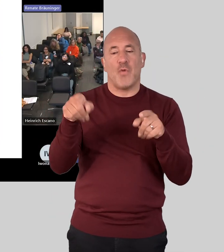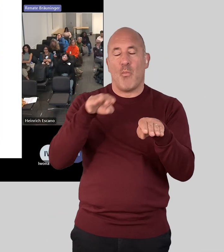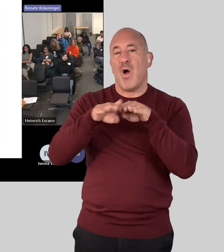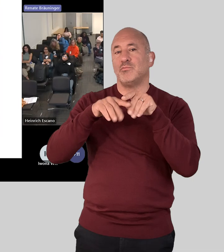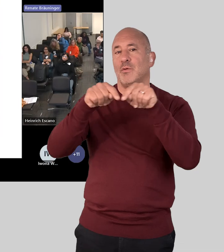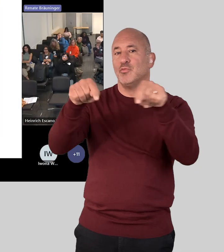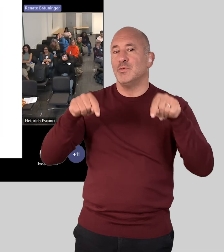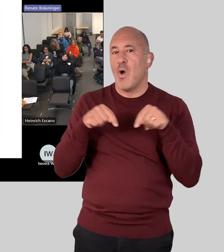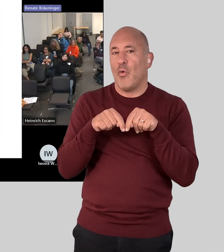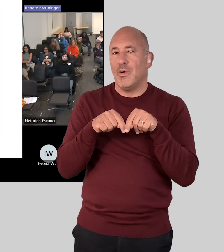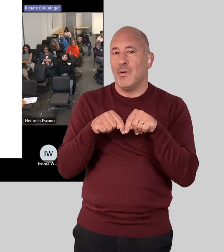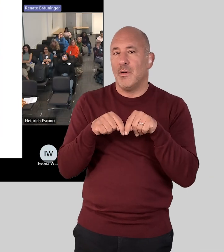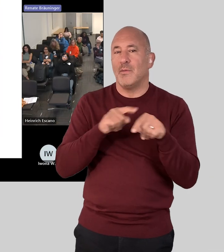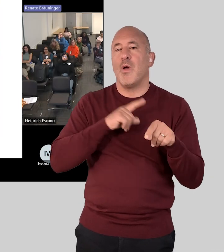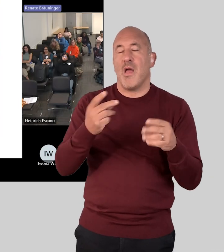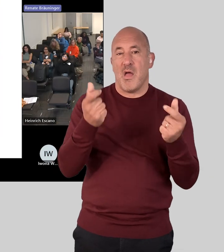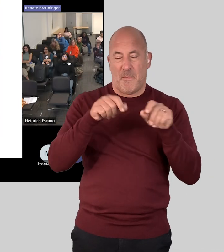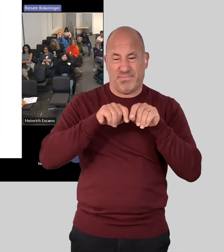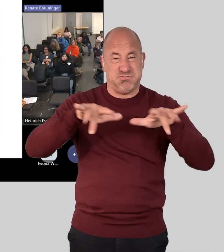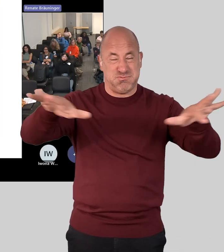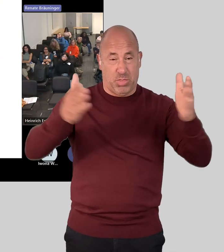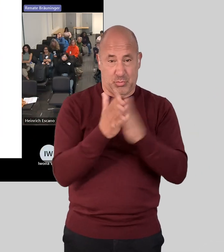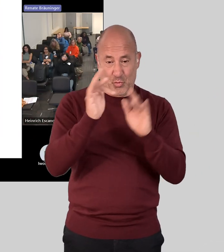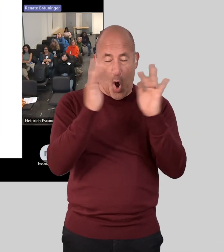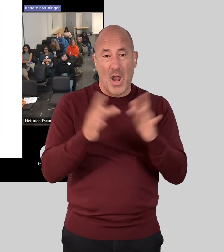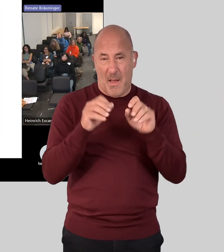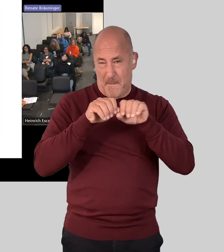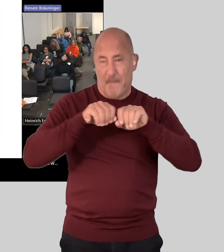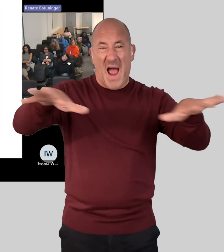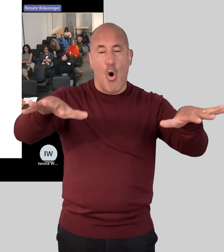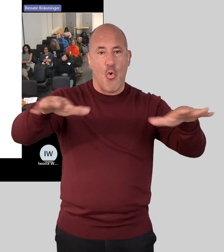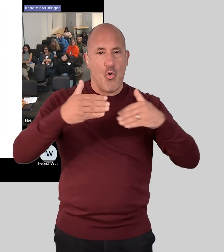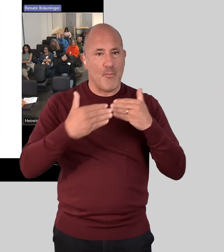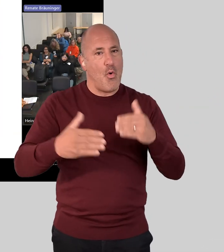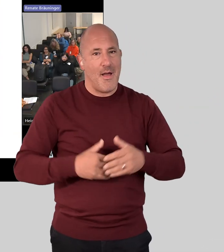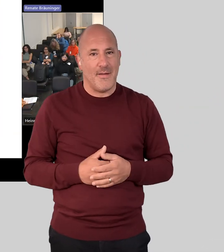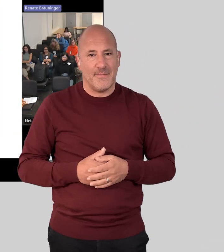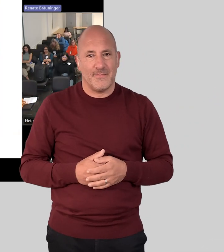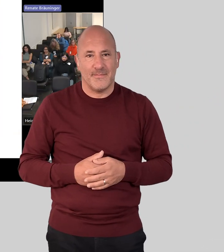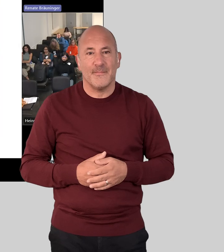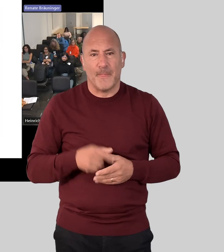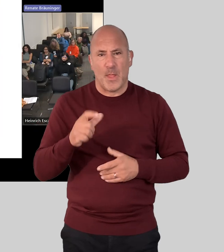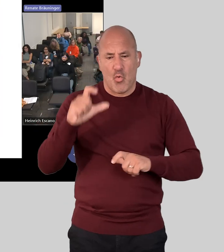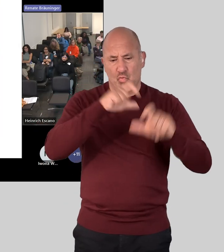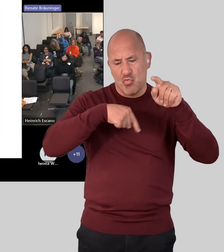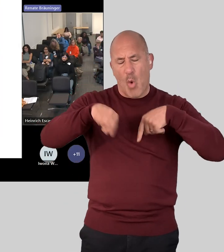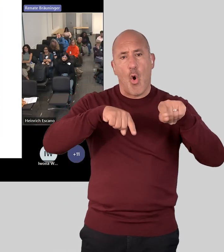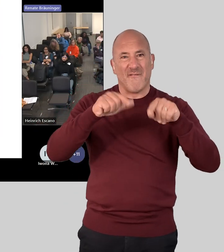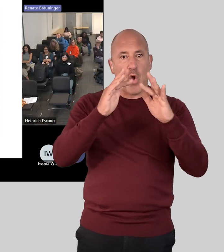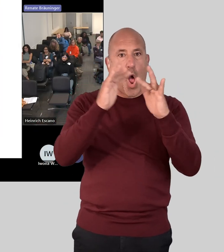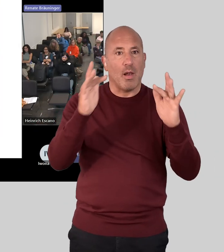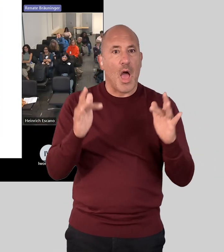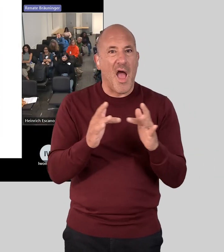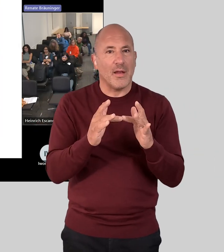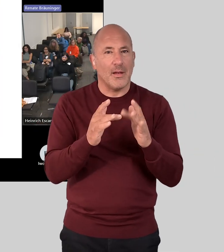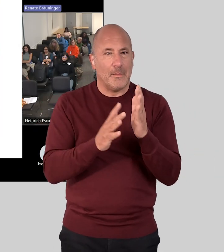the rehearsal studio because wider audiences are reached faster. Placing choreography online makes,